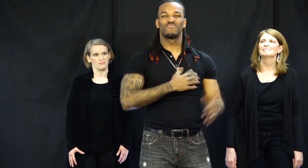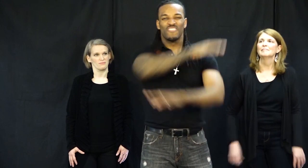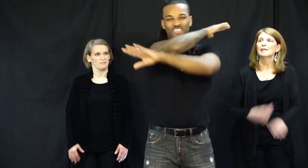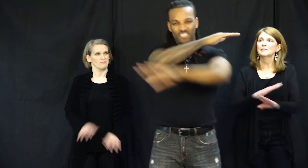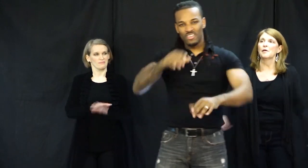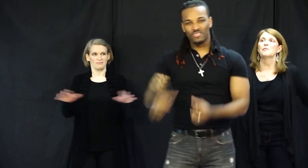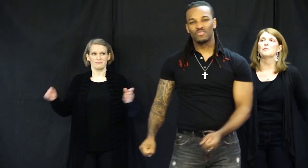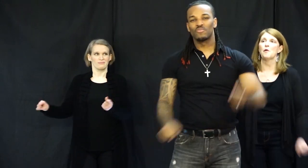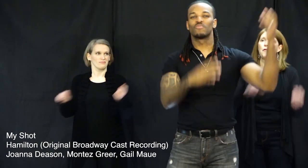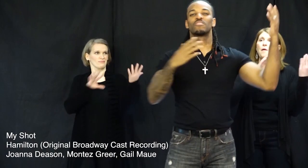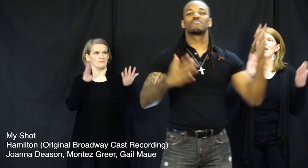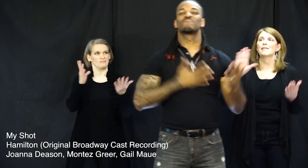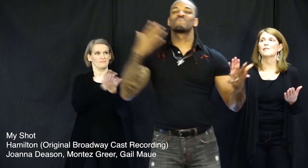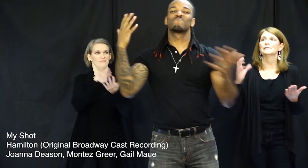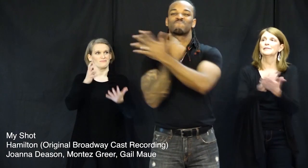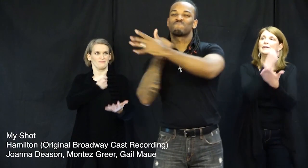my shot.